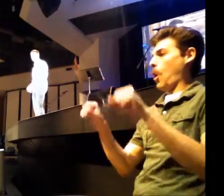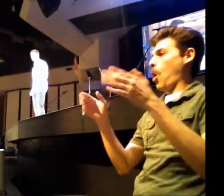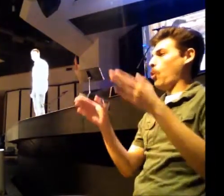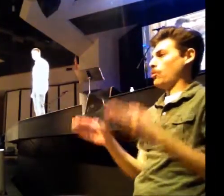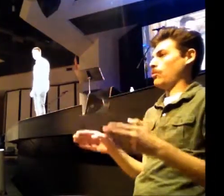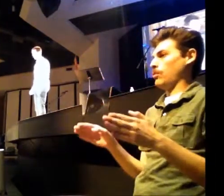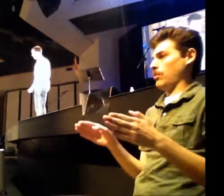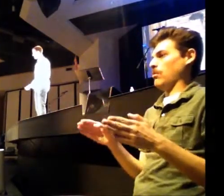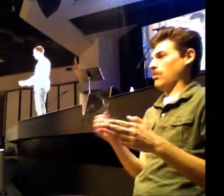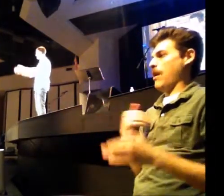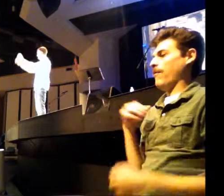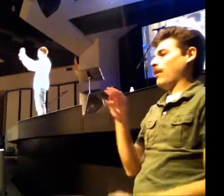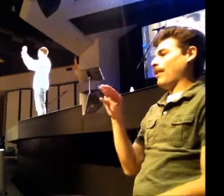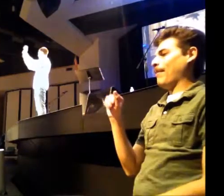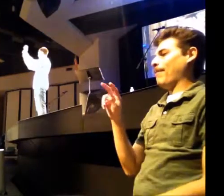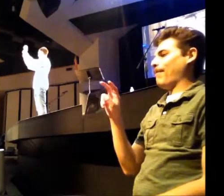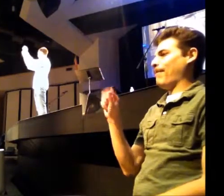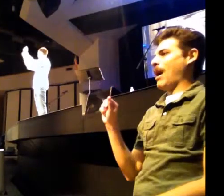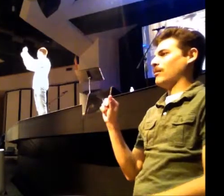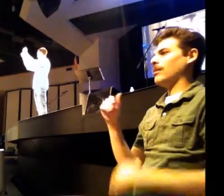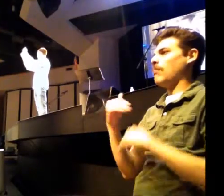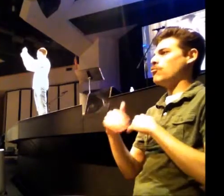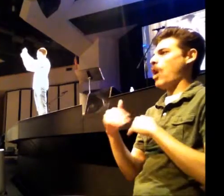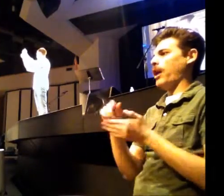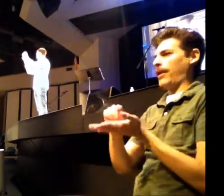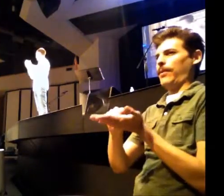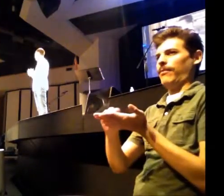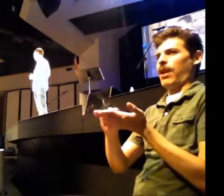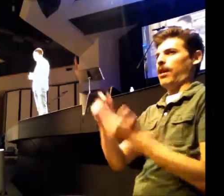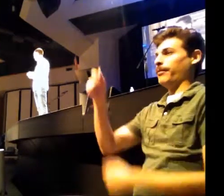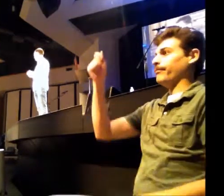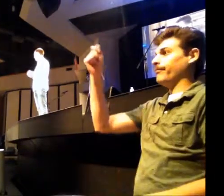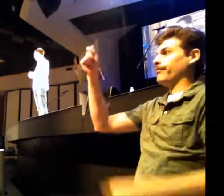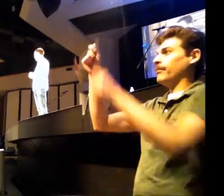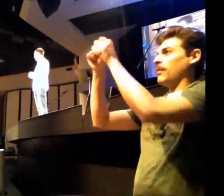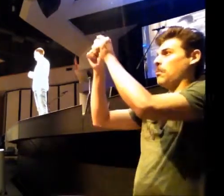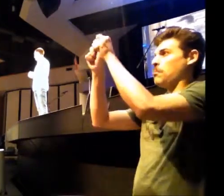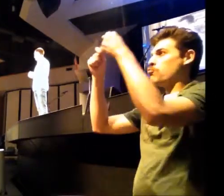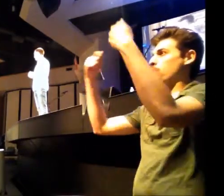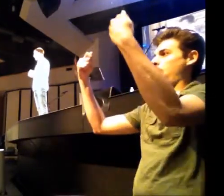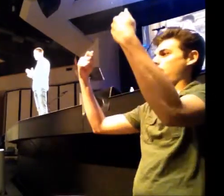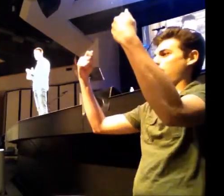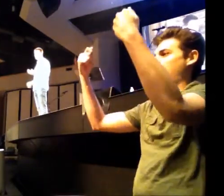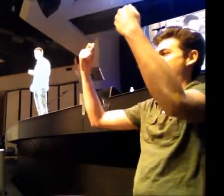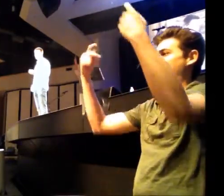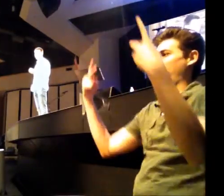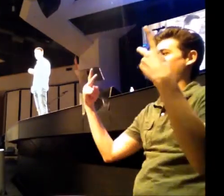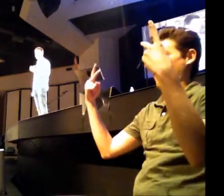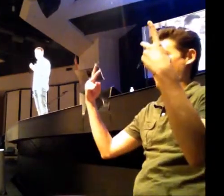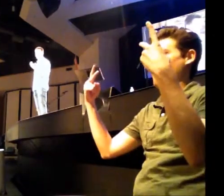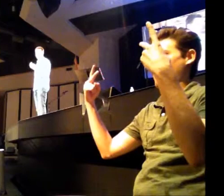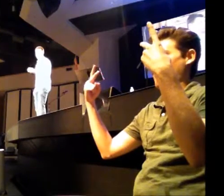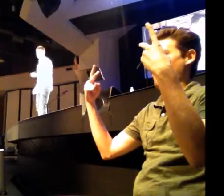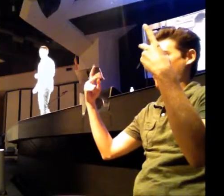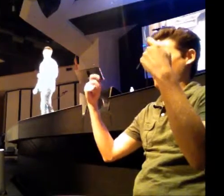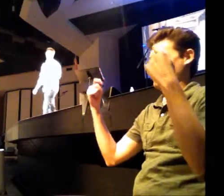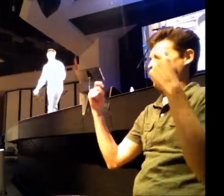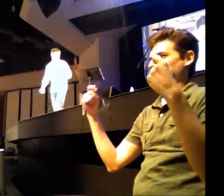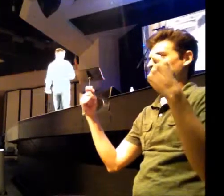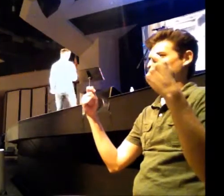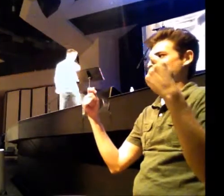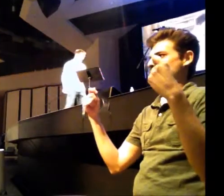it's called. He'll stand up and he'll break it in half, break it in two. And in doing so, he then goes and he